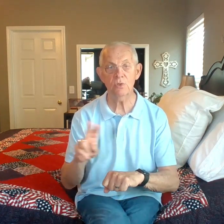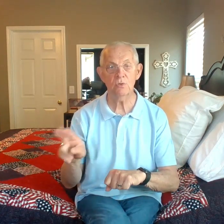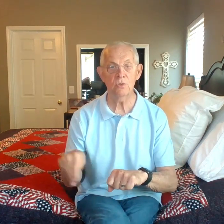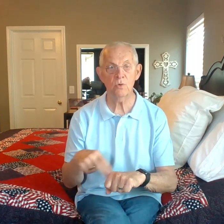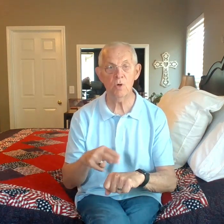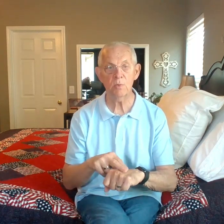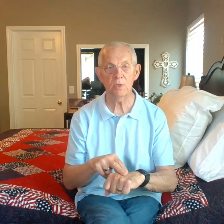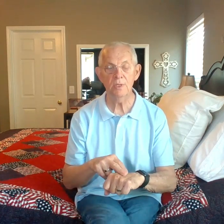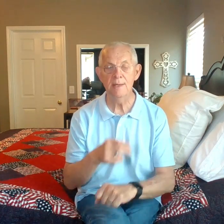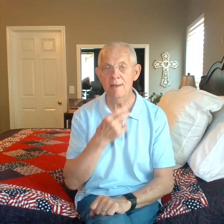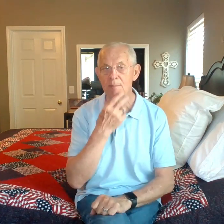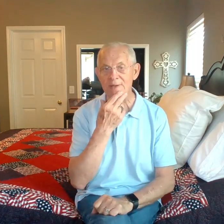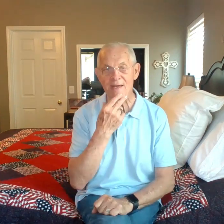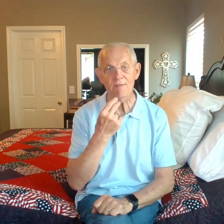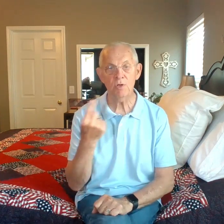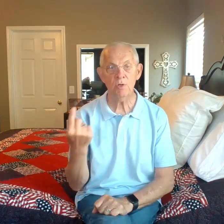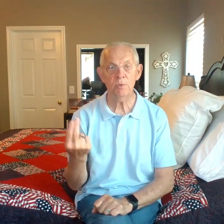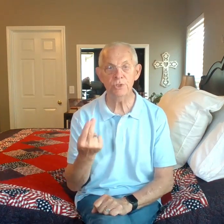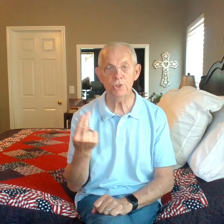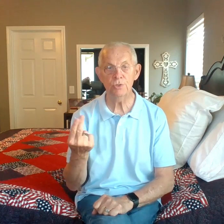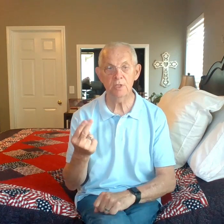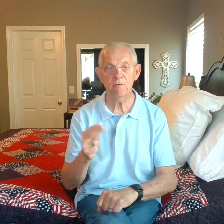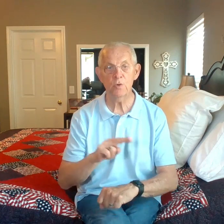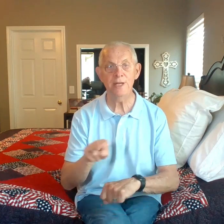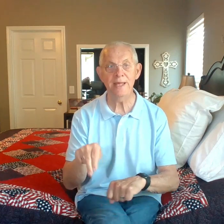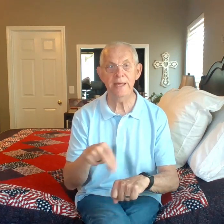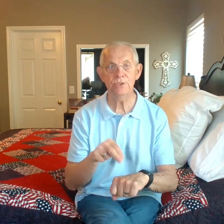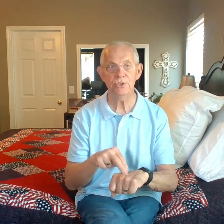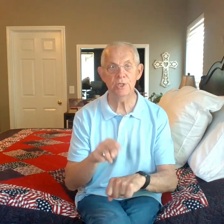or normal, but I've always used it for nation.